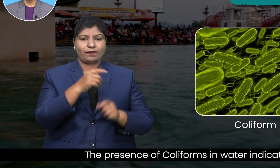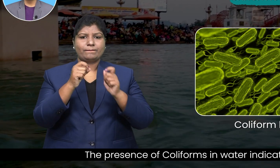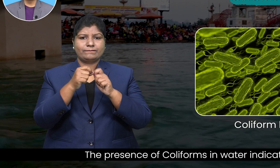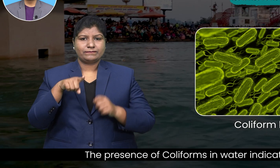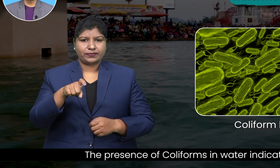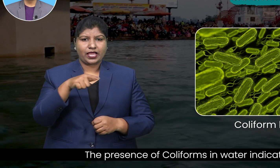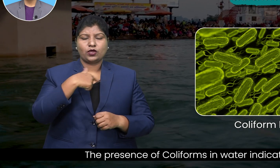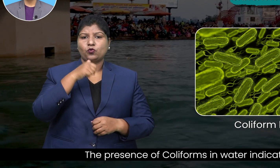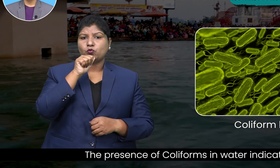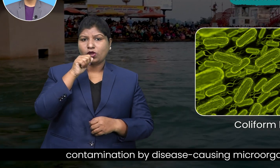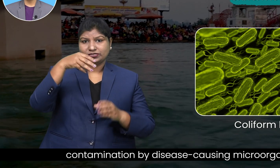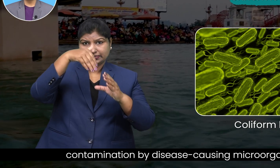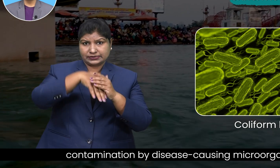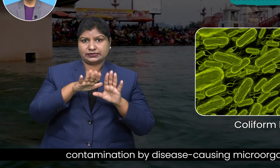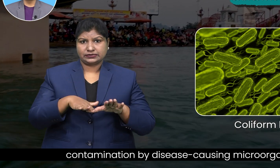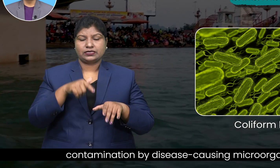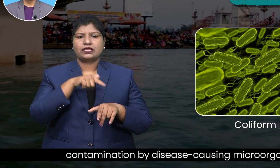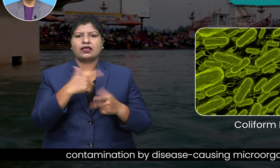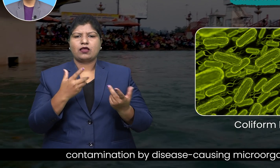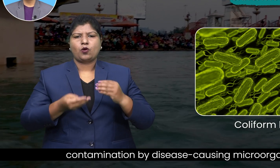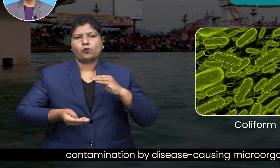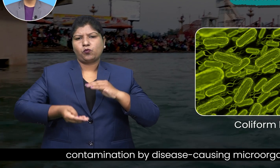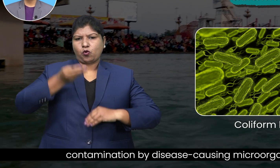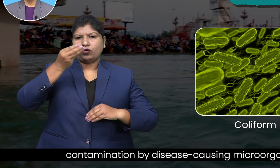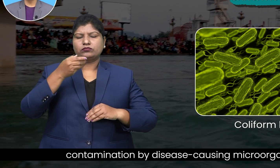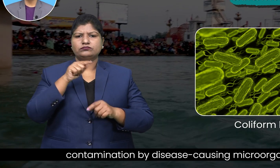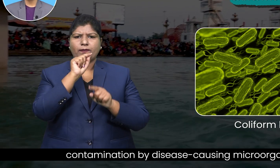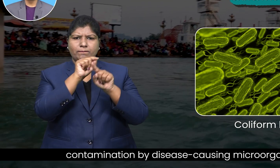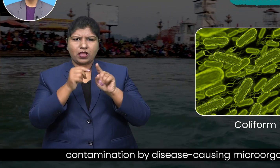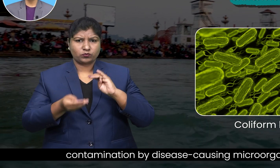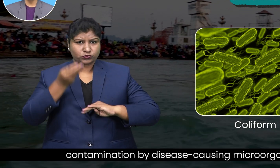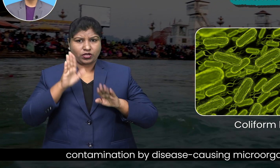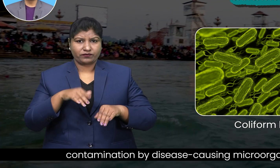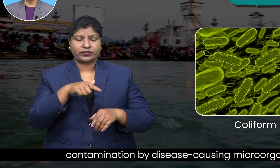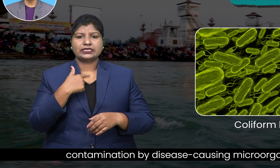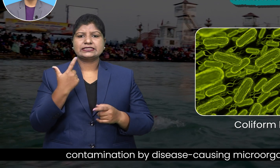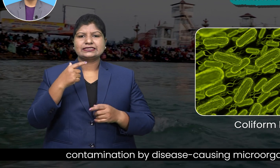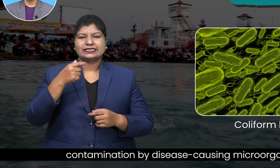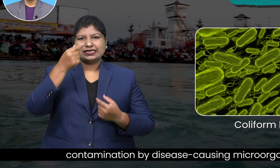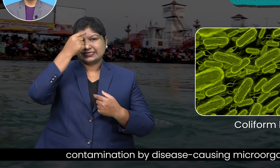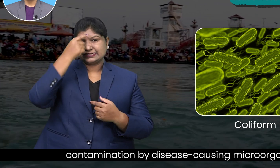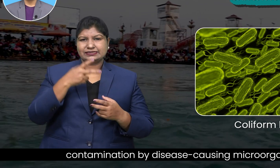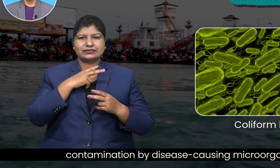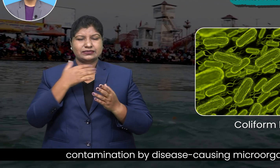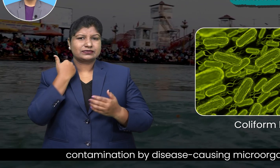in water indicates contamination by disease causing microorganisms.